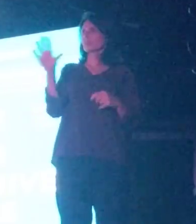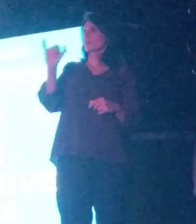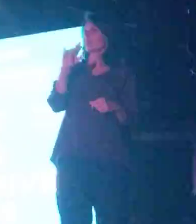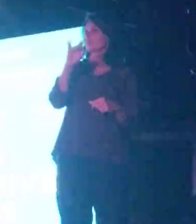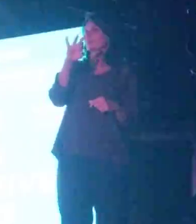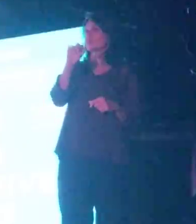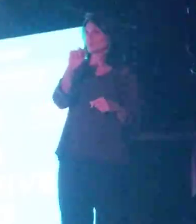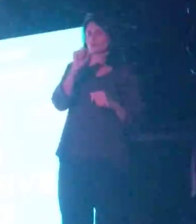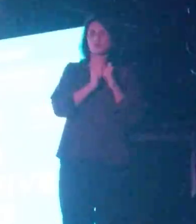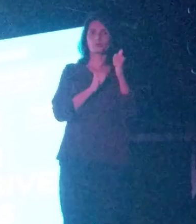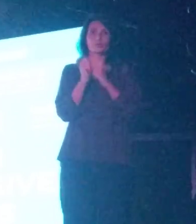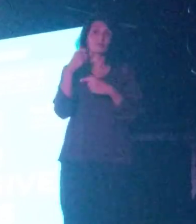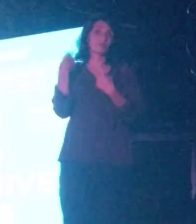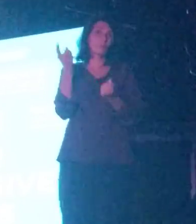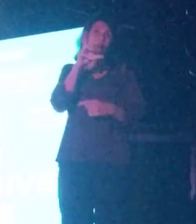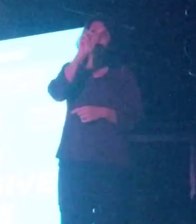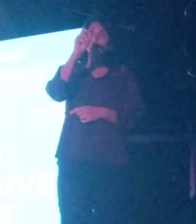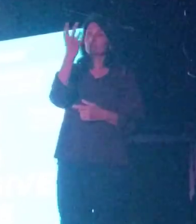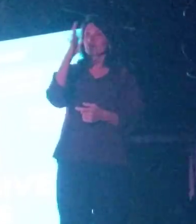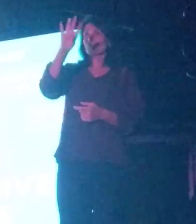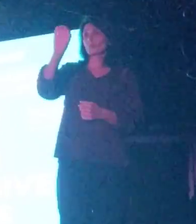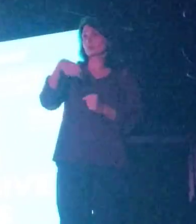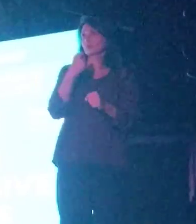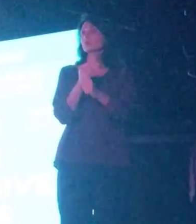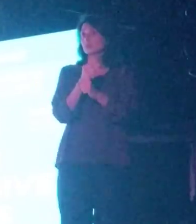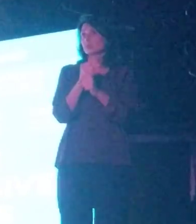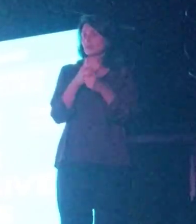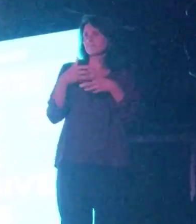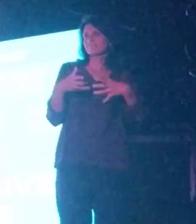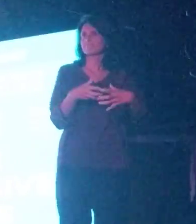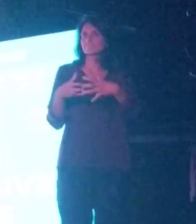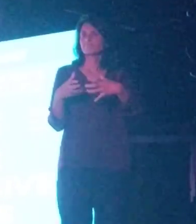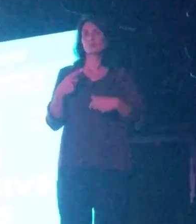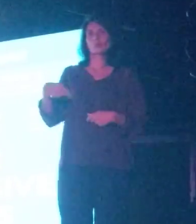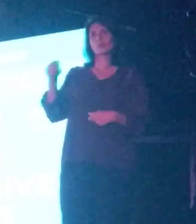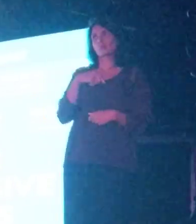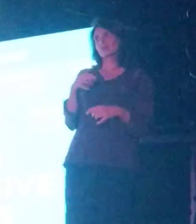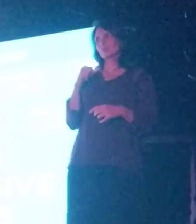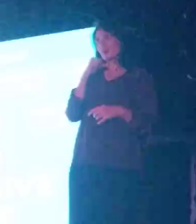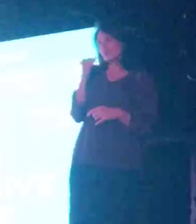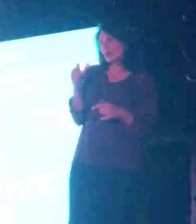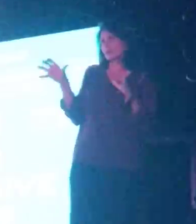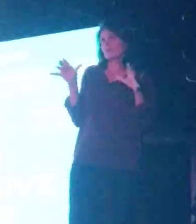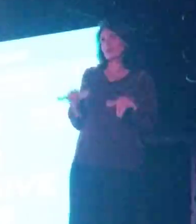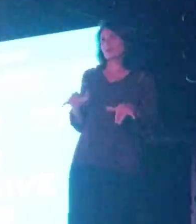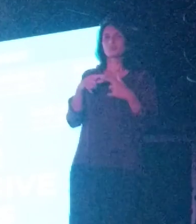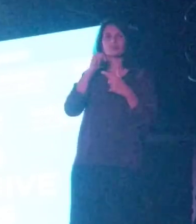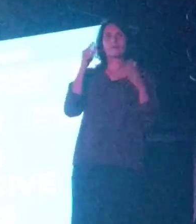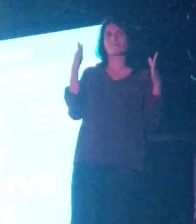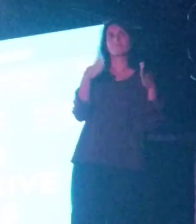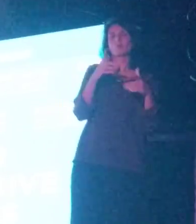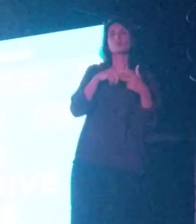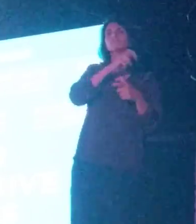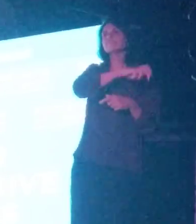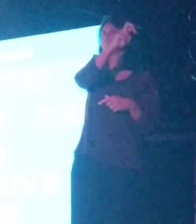for 30, 40 years, and we have not been as focused. We go from campaign to campaign,